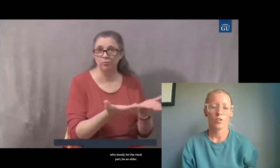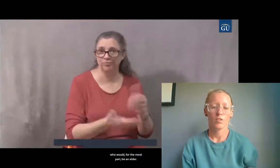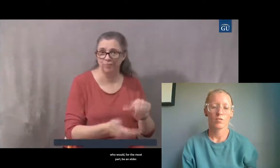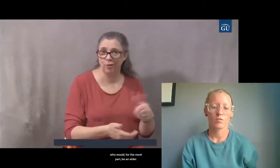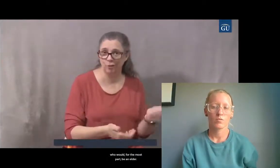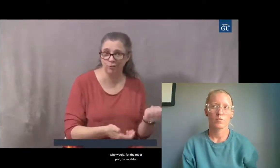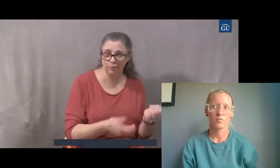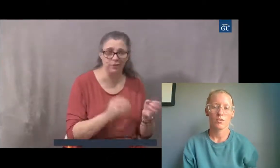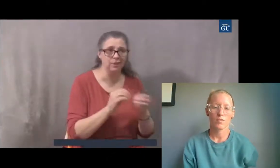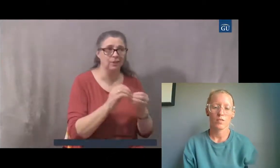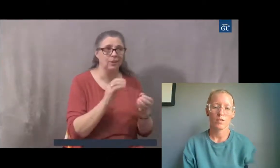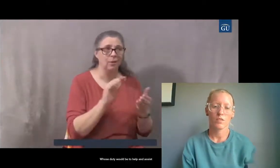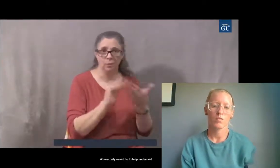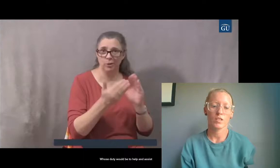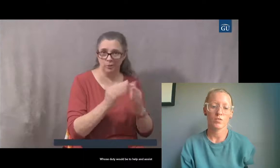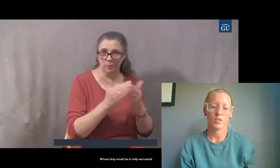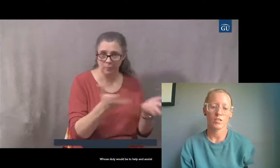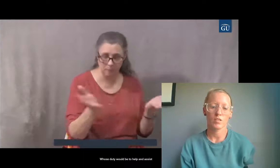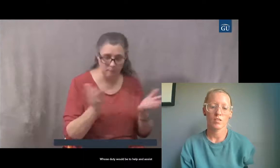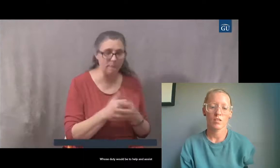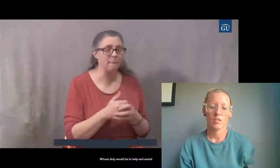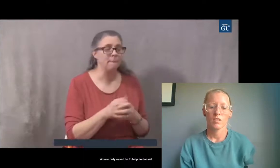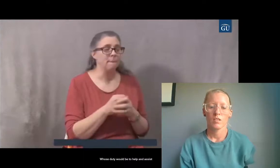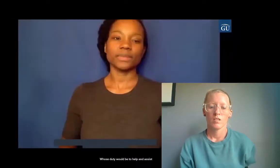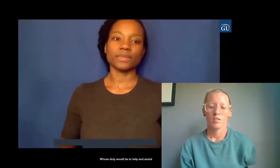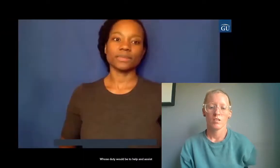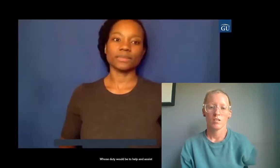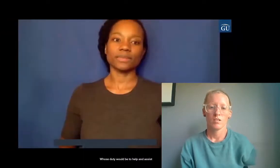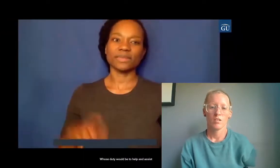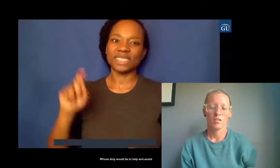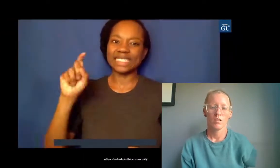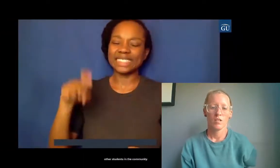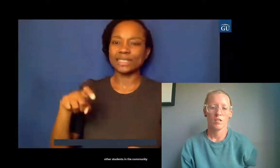receiving more services and resources.